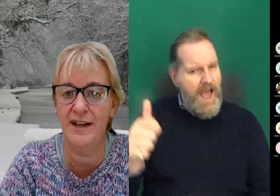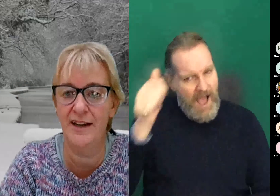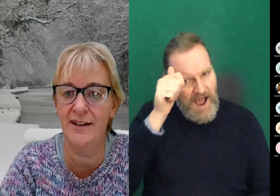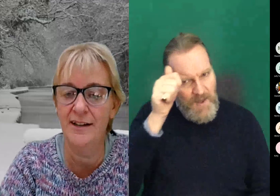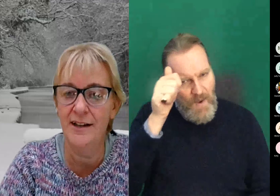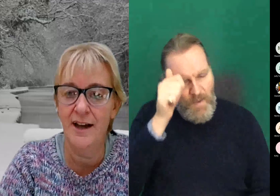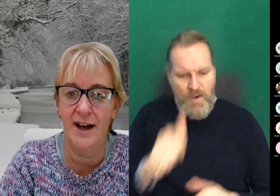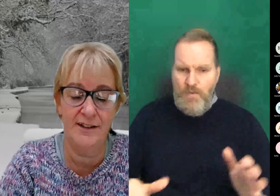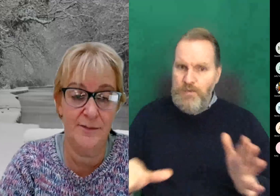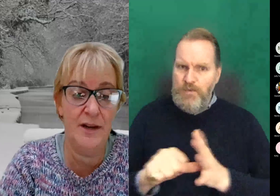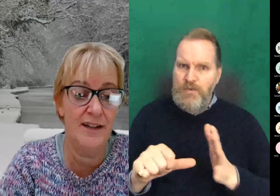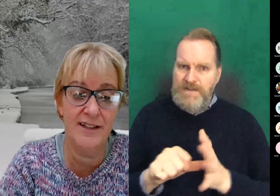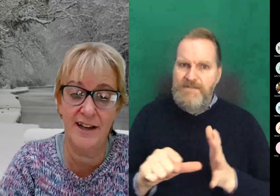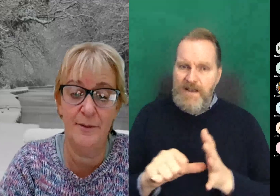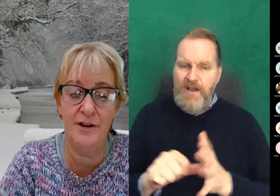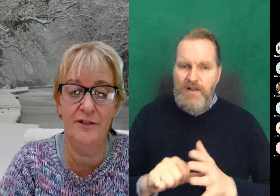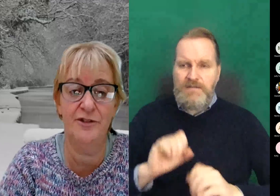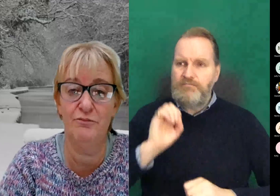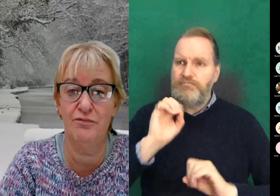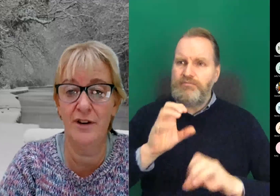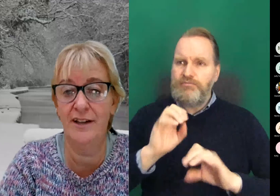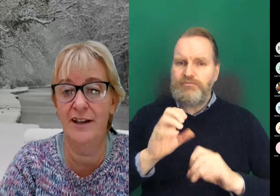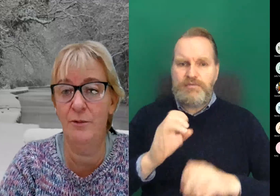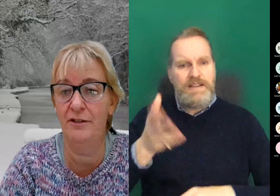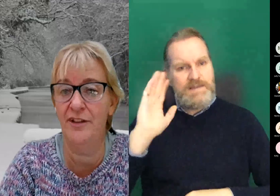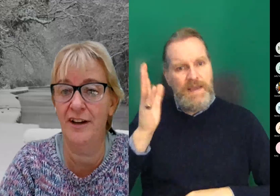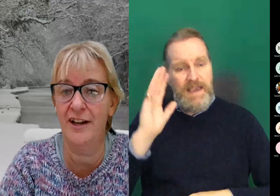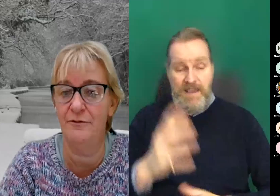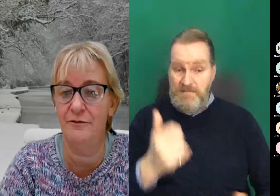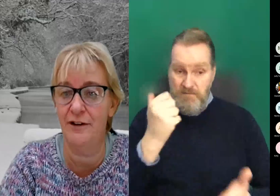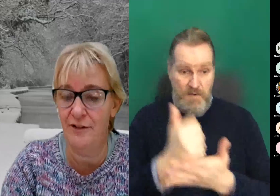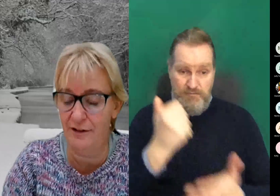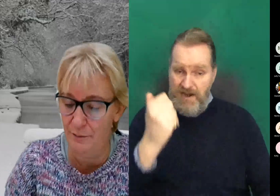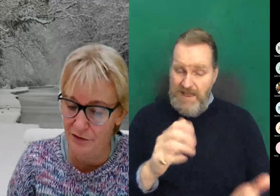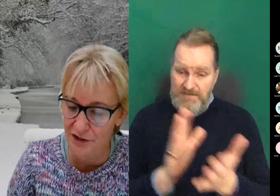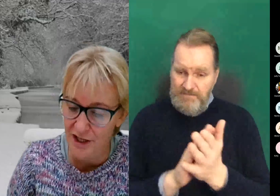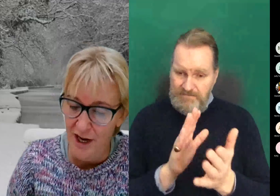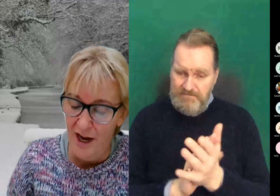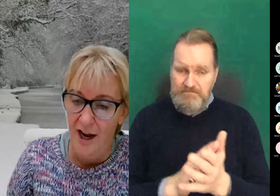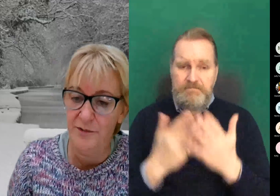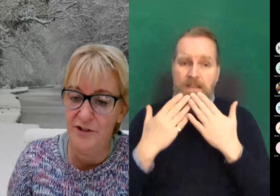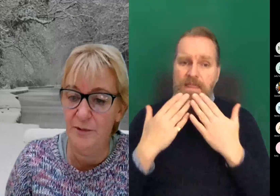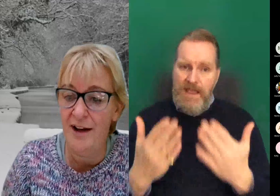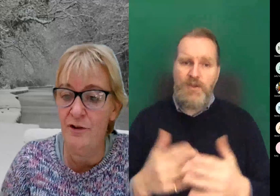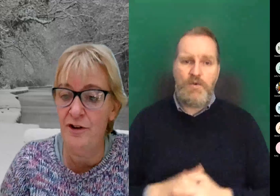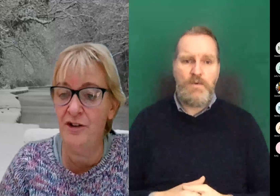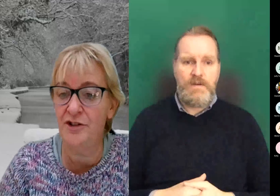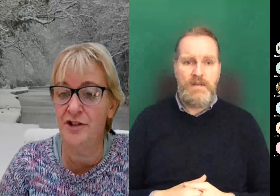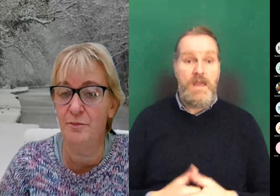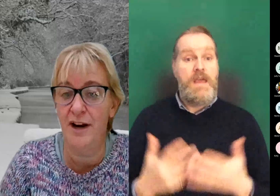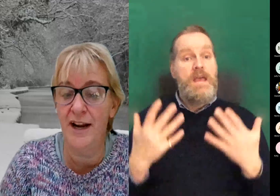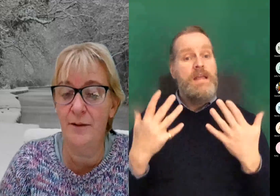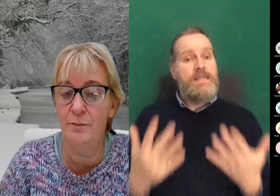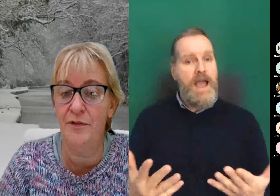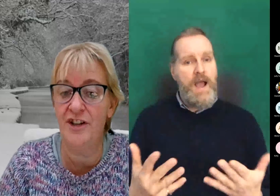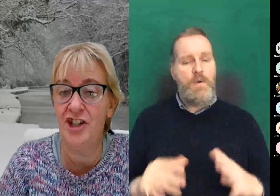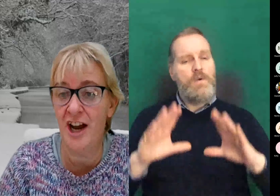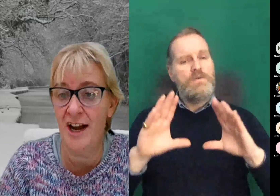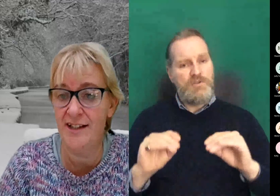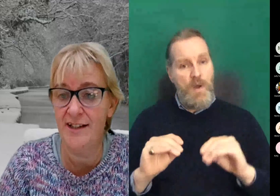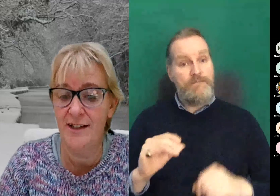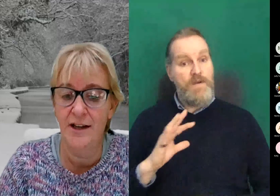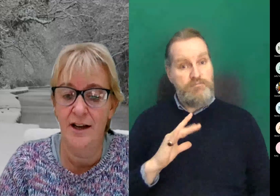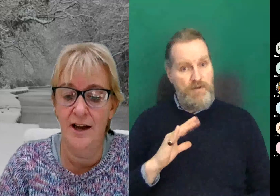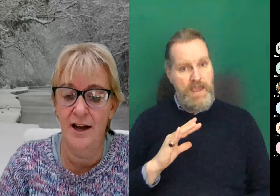sometimes speaking to time, but you've done brilliantly well. Thank you very, very much. So we're now going to go to the break, but